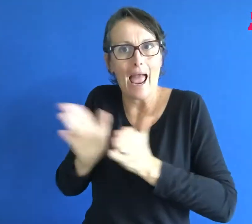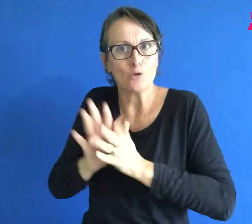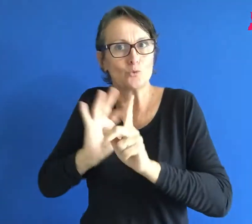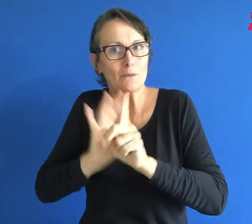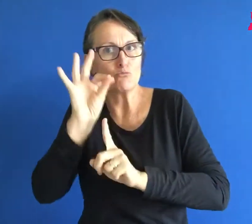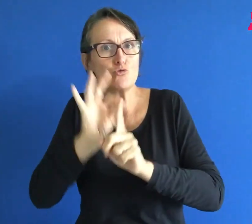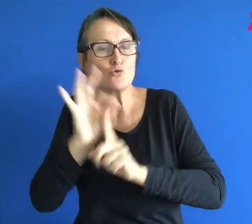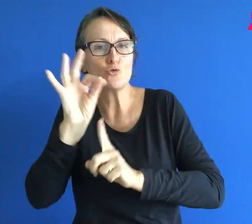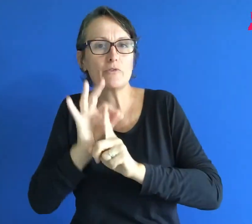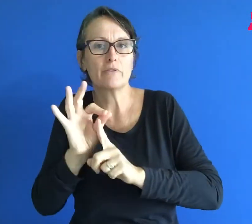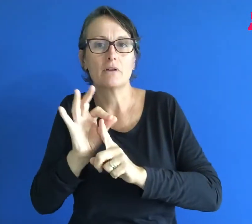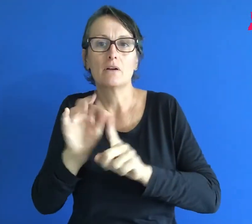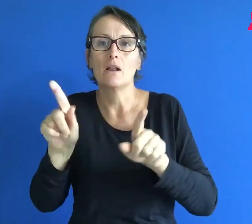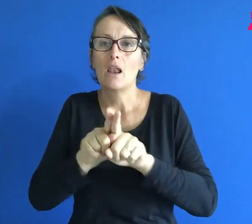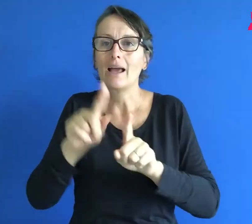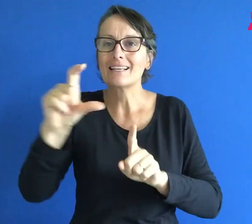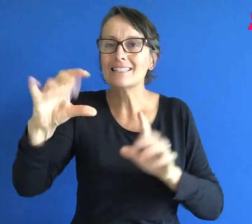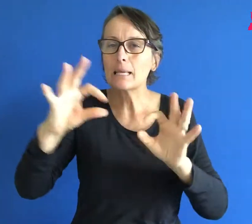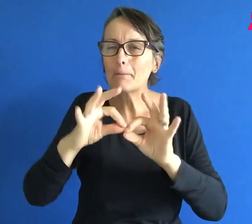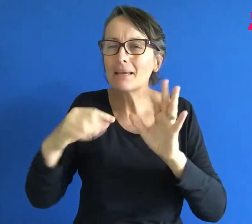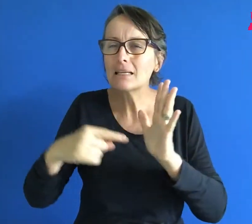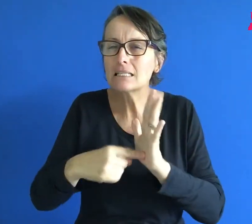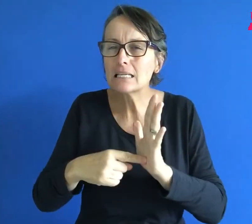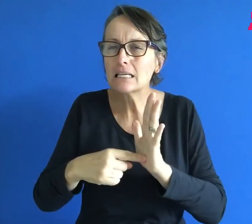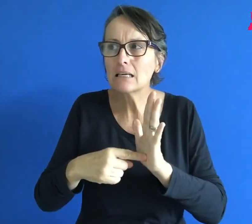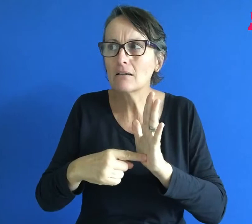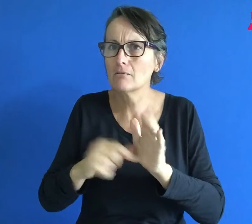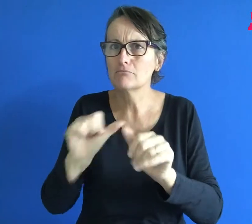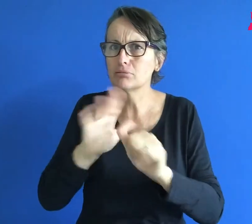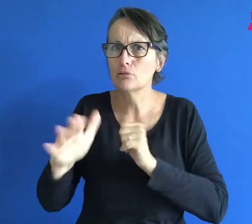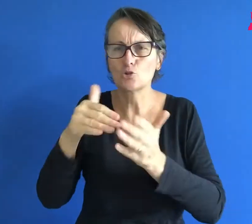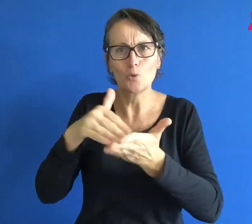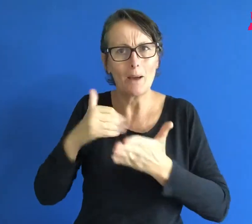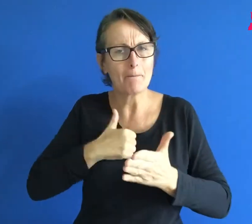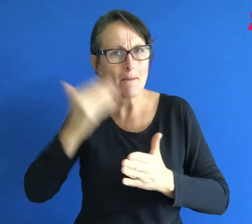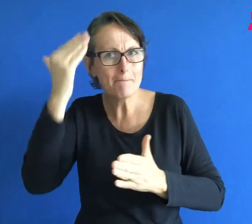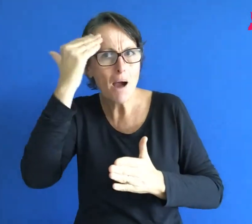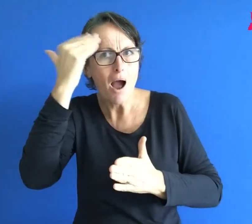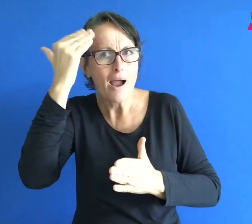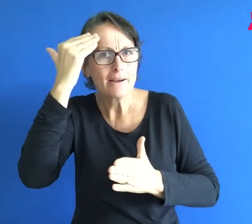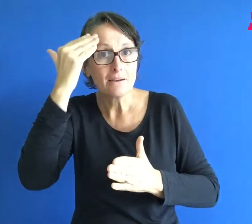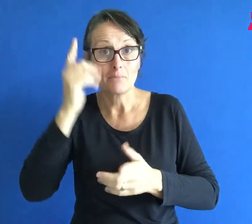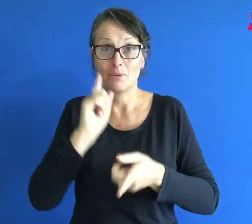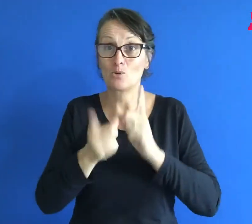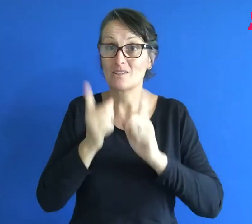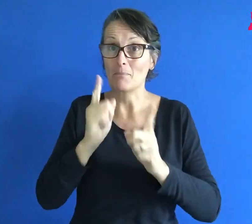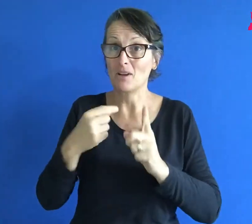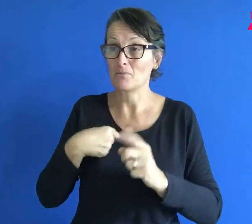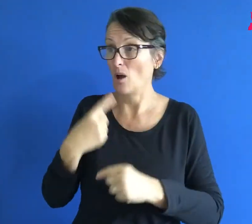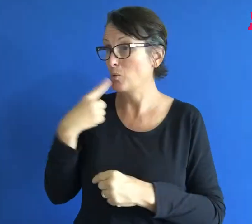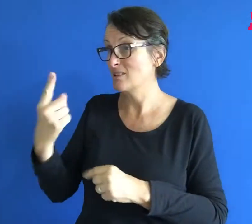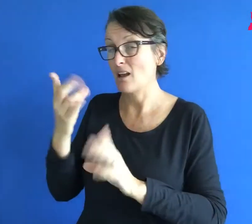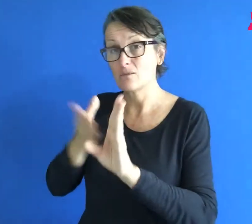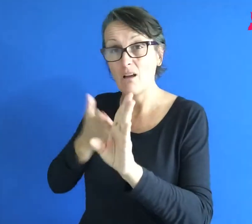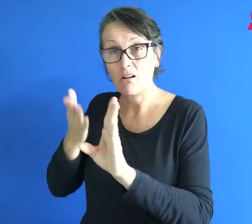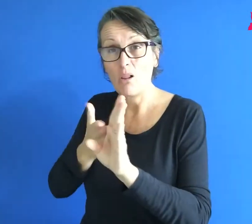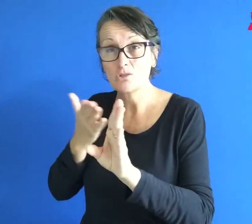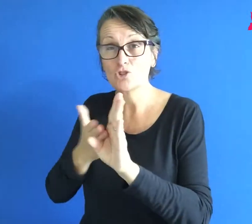Oh, the cognitive behaviour therapy stuff. It was fascinating. Because I would describe how I would say to her, look, I've got